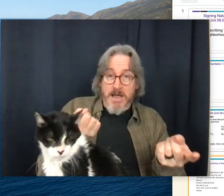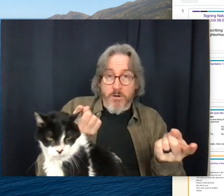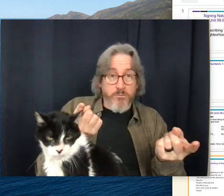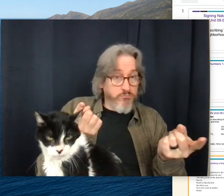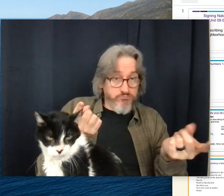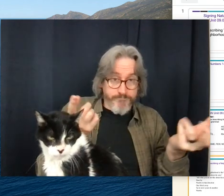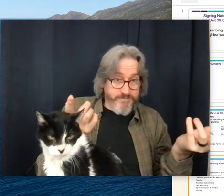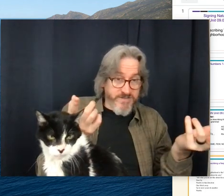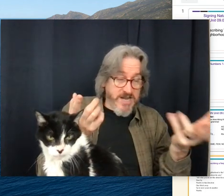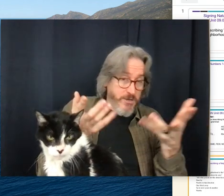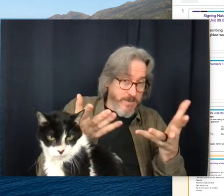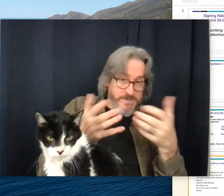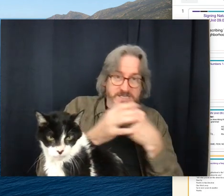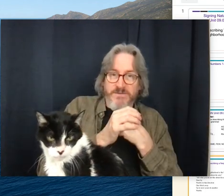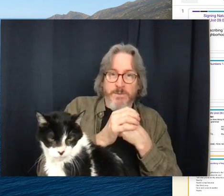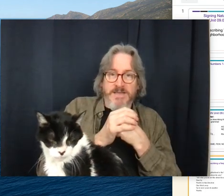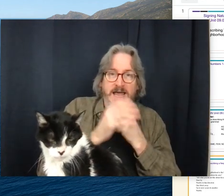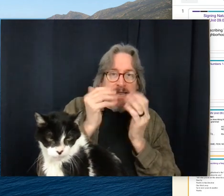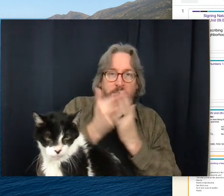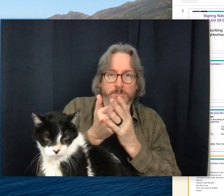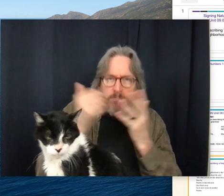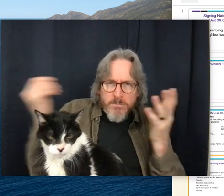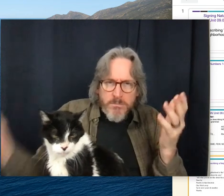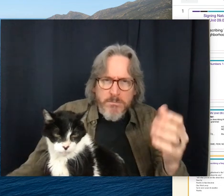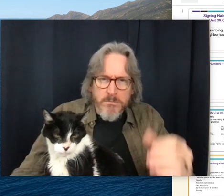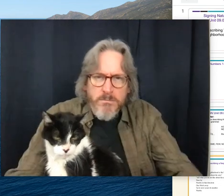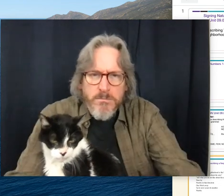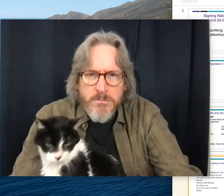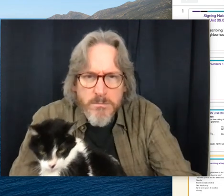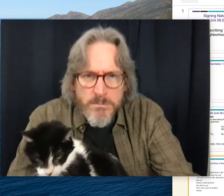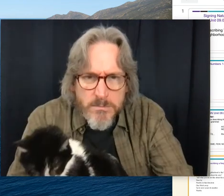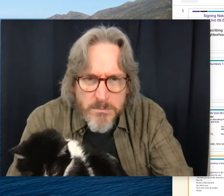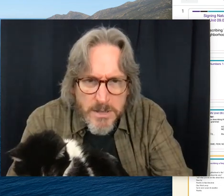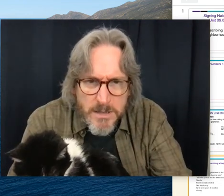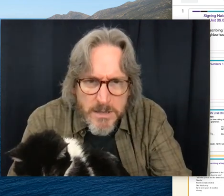Up to now, we've done, you could be specific with that. And